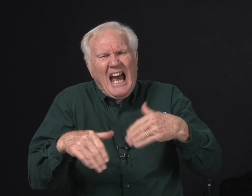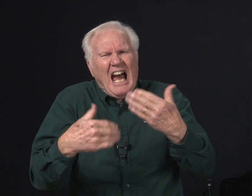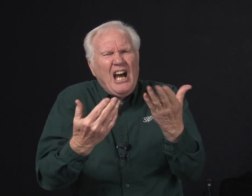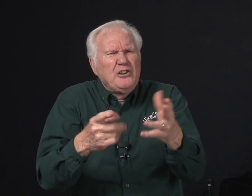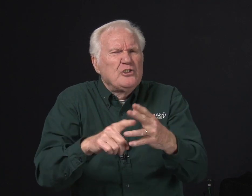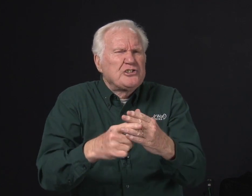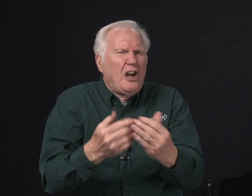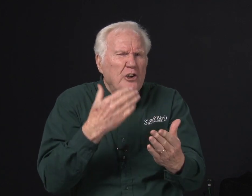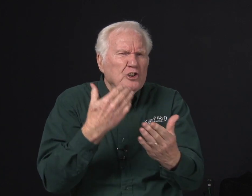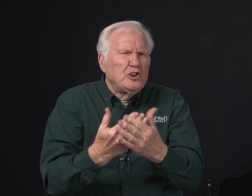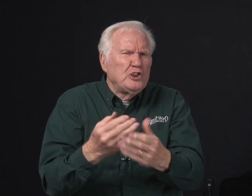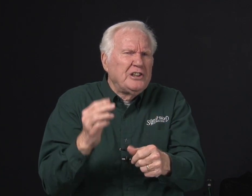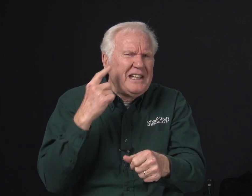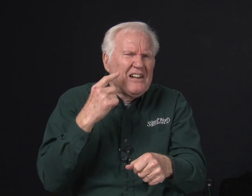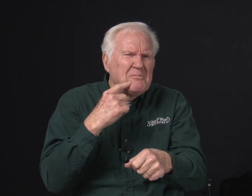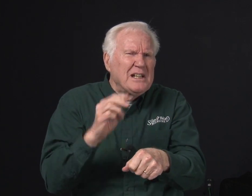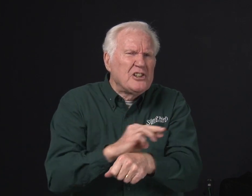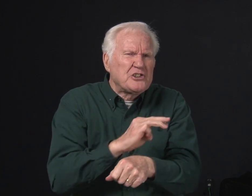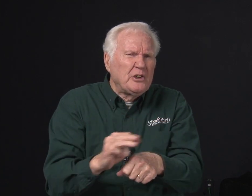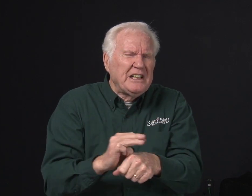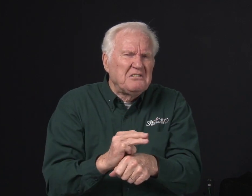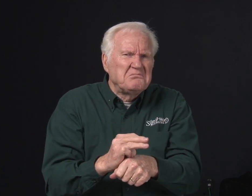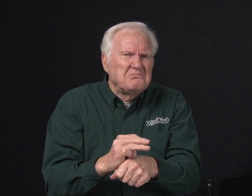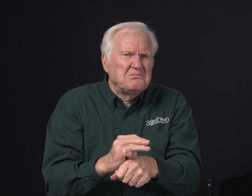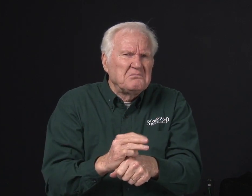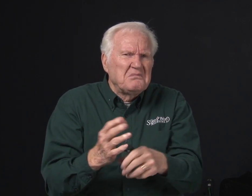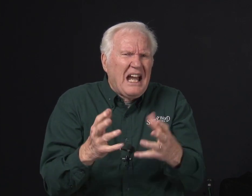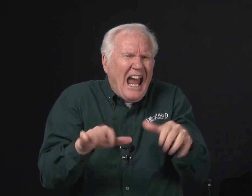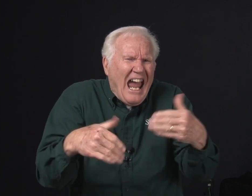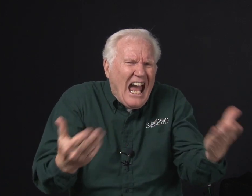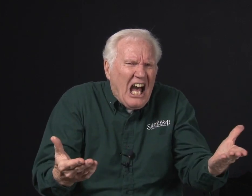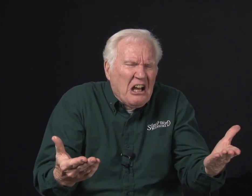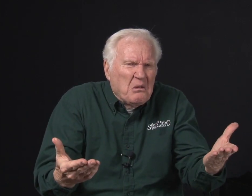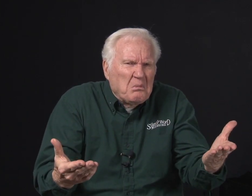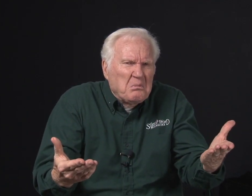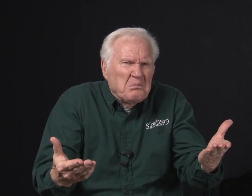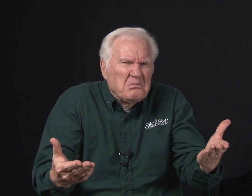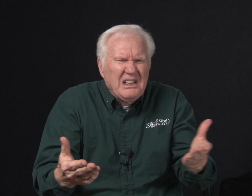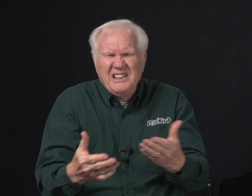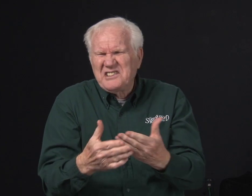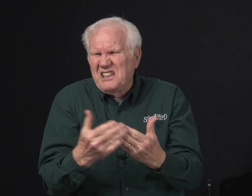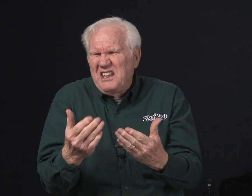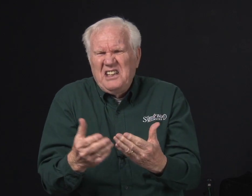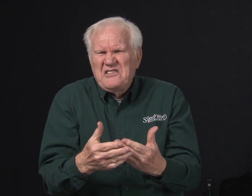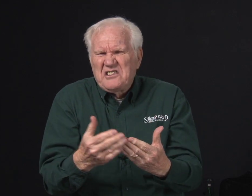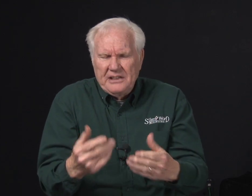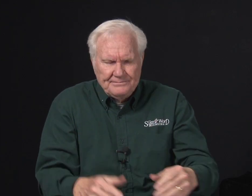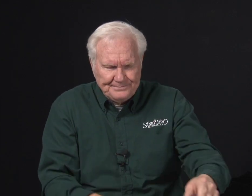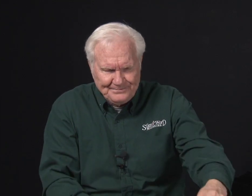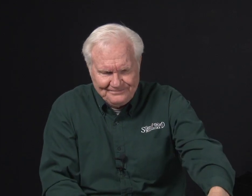how do you start a good deaf ministry? How? It's easy.